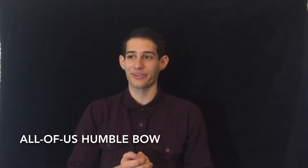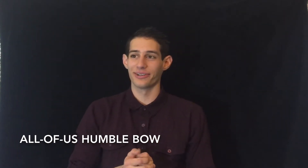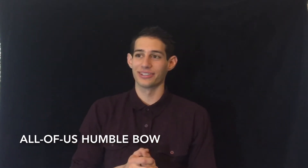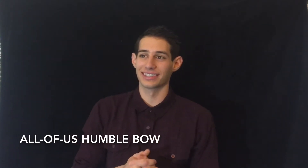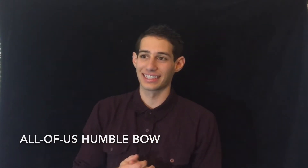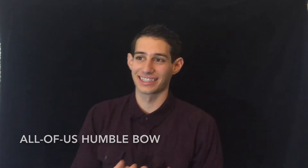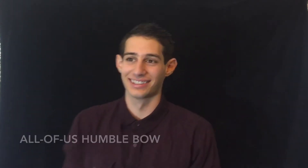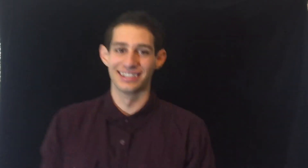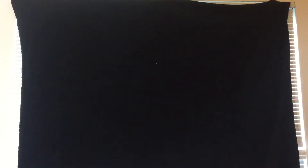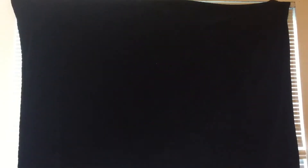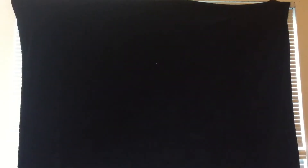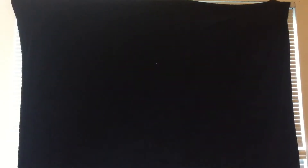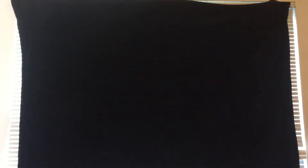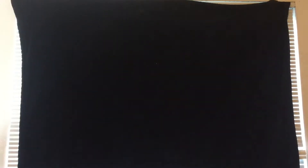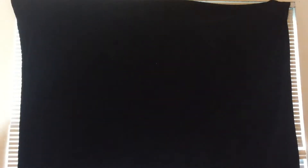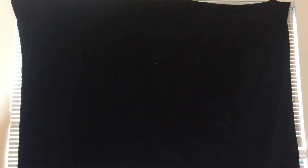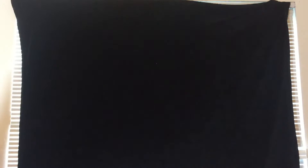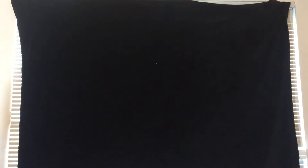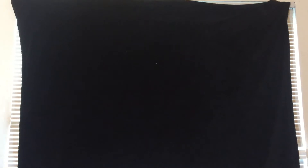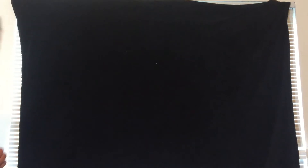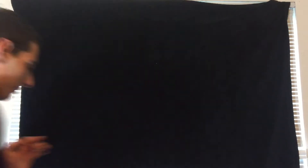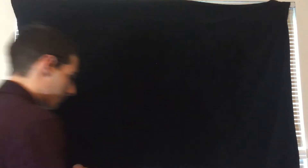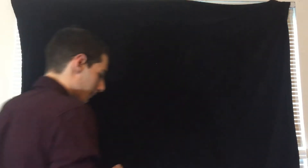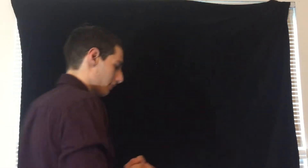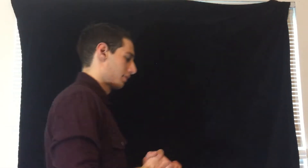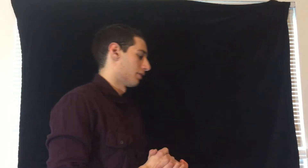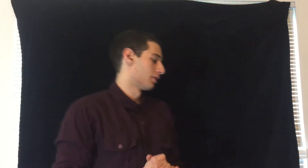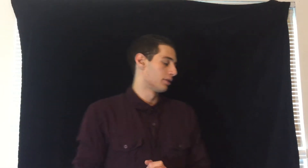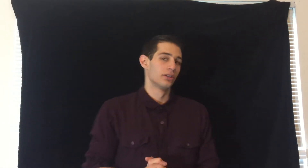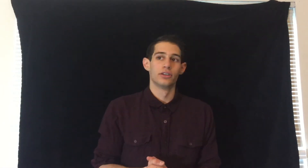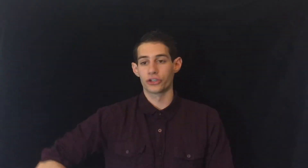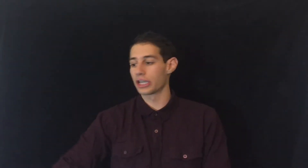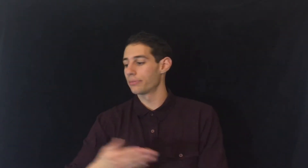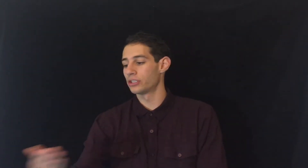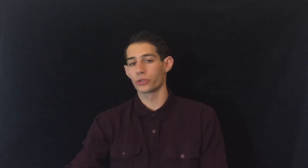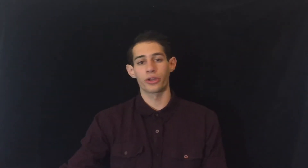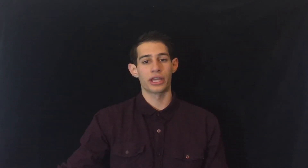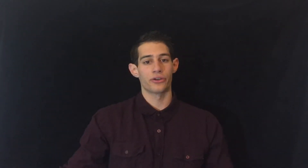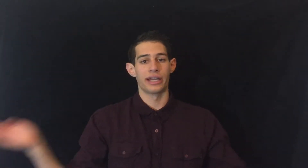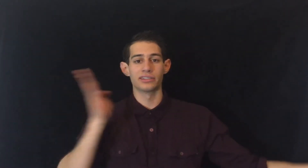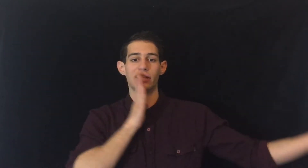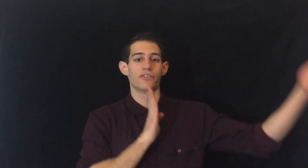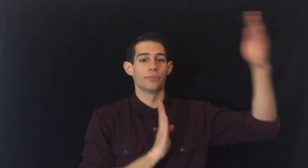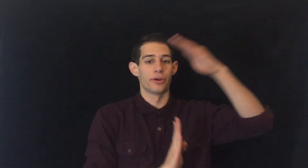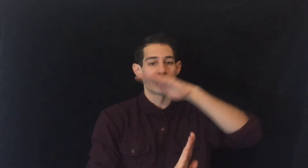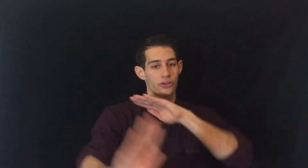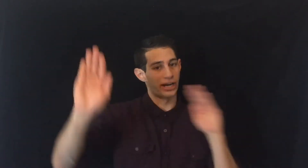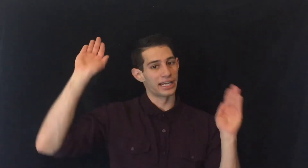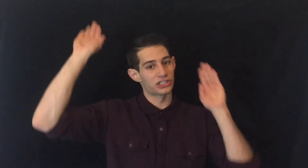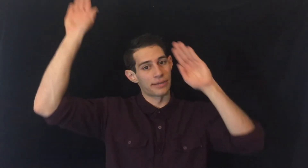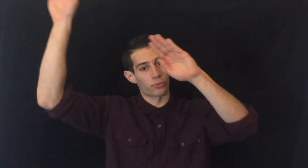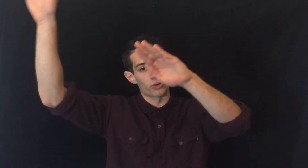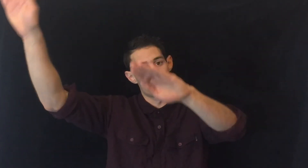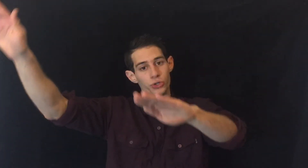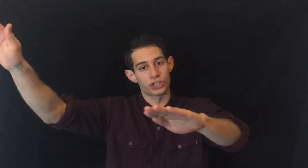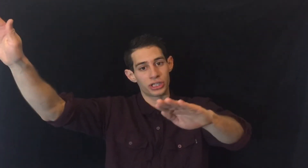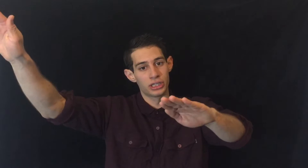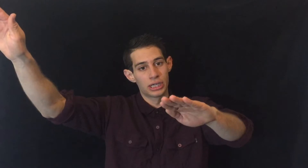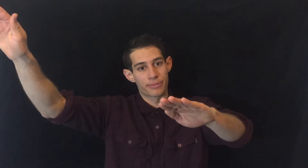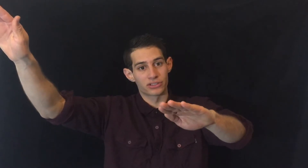background? Okay, last time. So you're going to be sure that your hands never break their hand shape or motion, because the